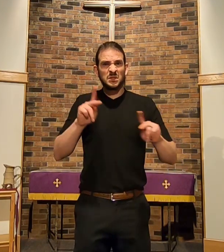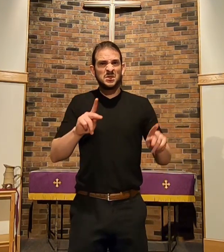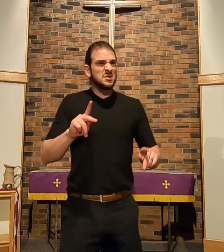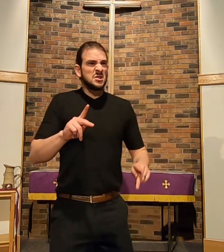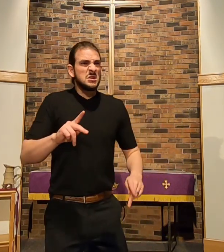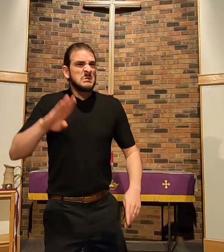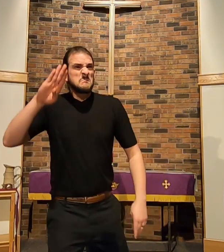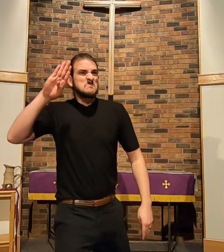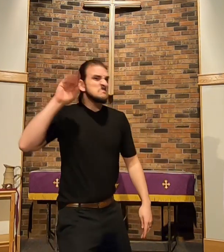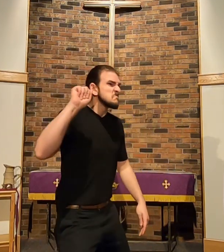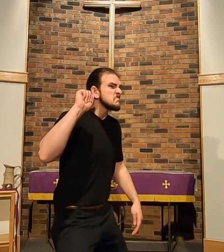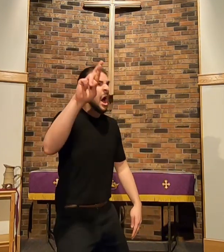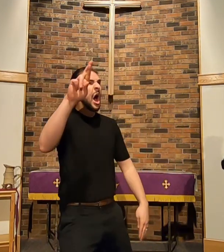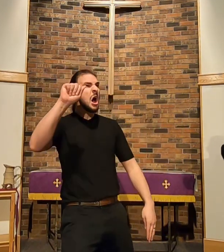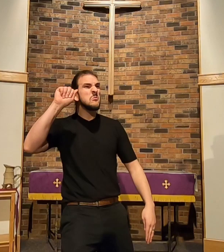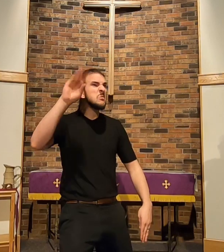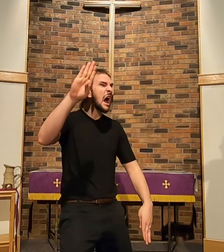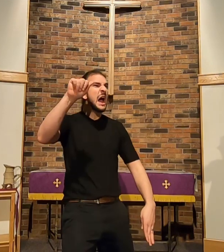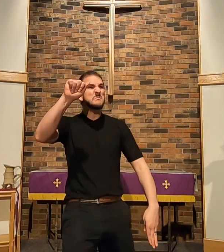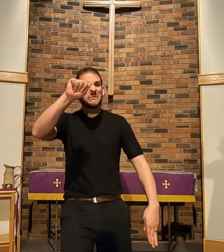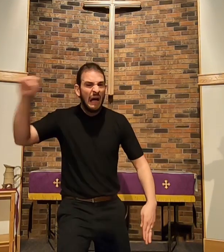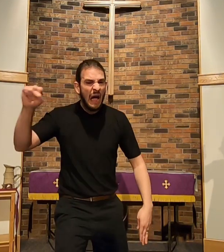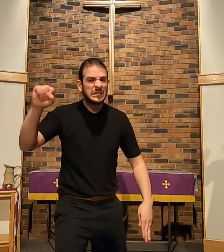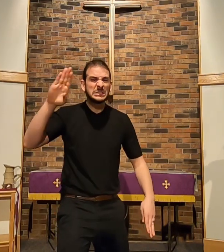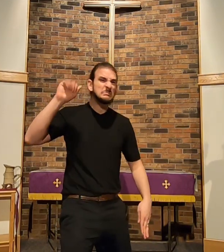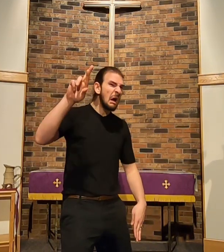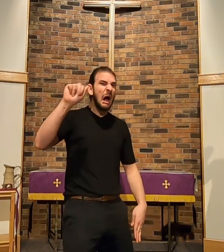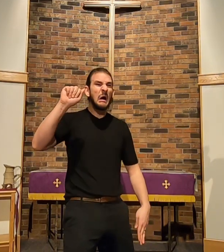And the people demanded, "Barabbas, Barabbas."